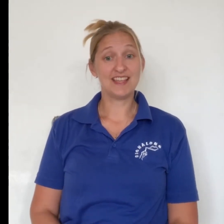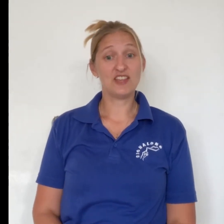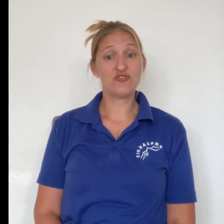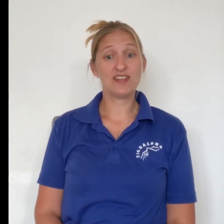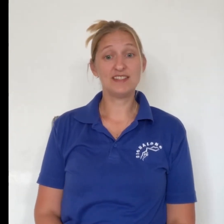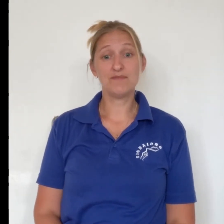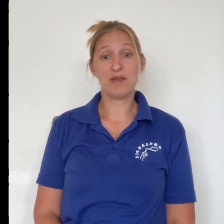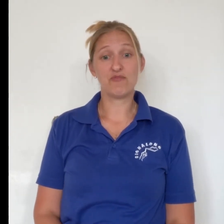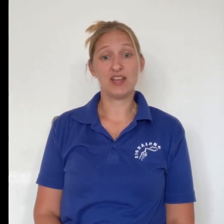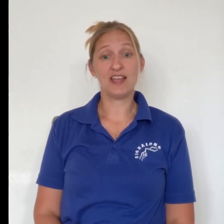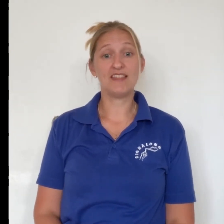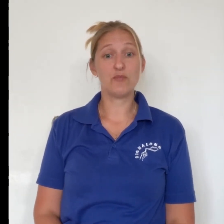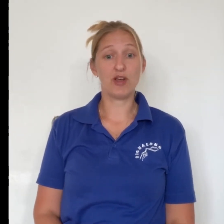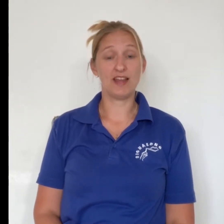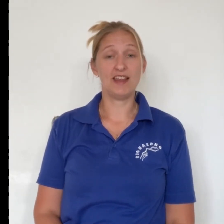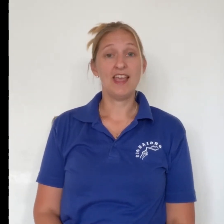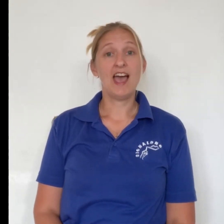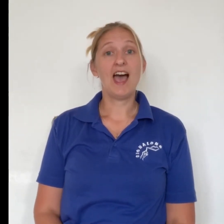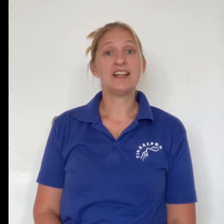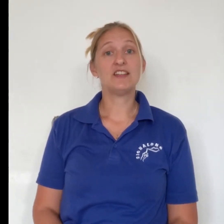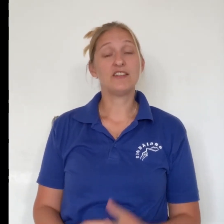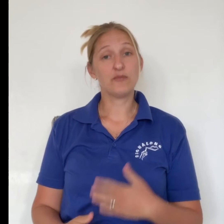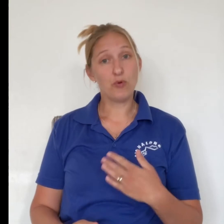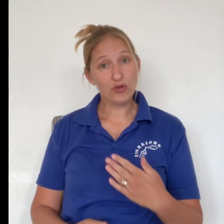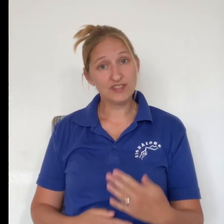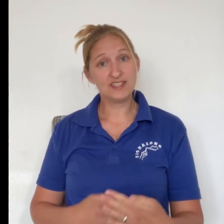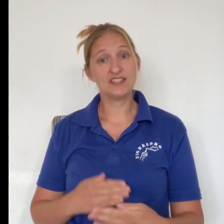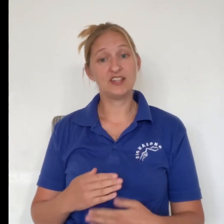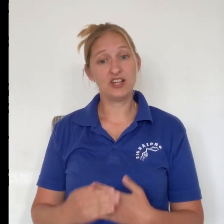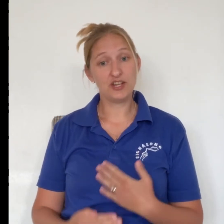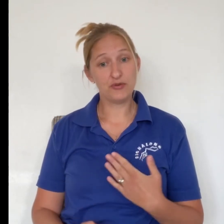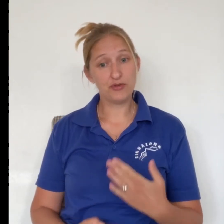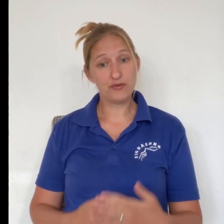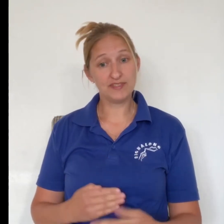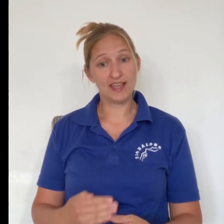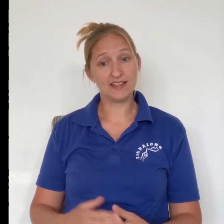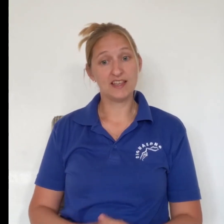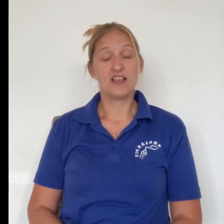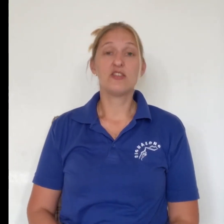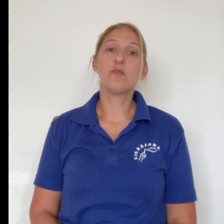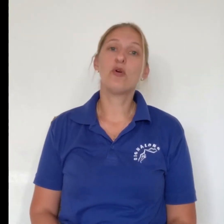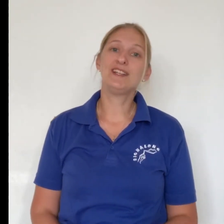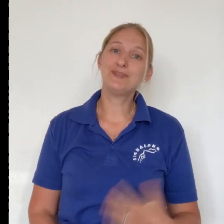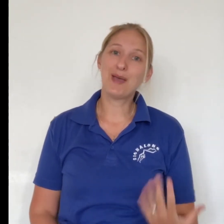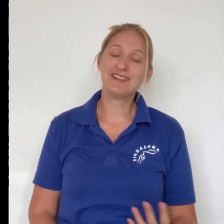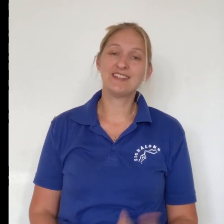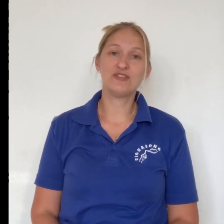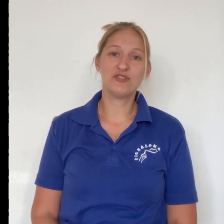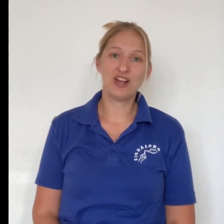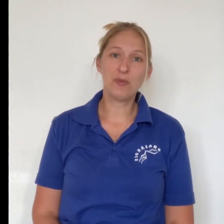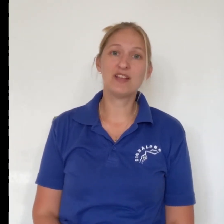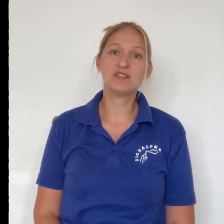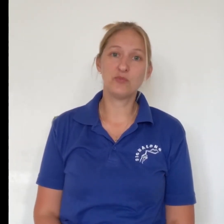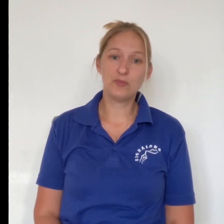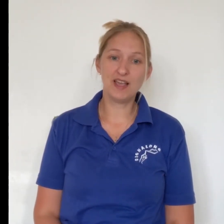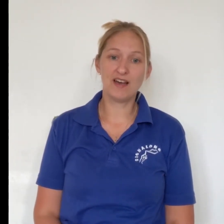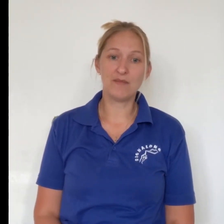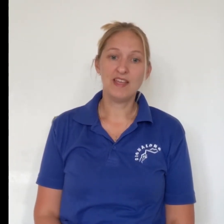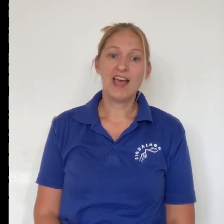it triggers a memory in the brain, and the more consistently you use it, the more independent your young person will become, and